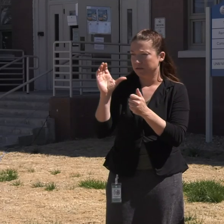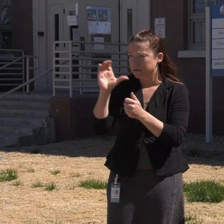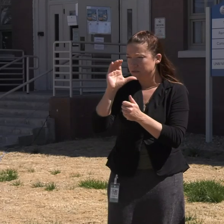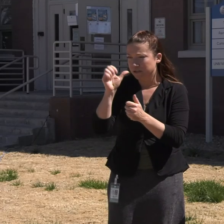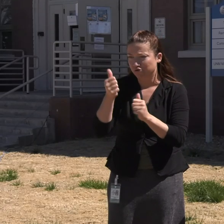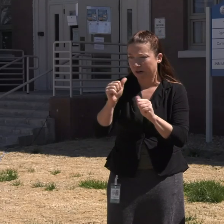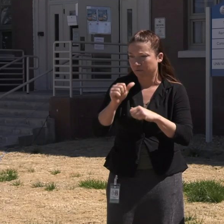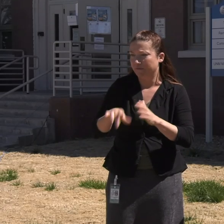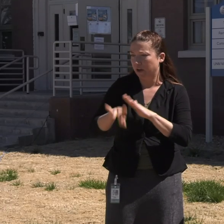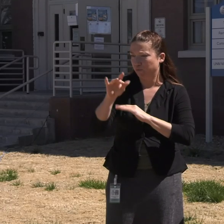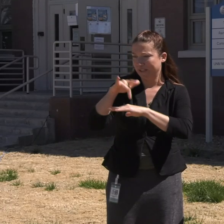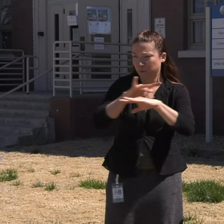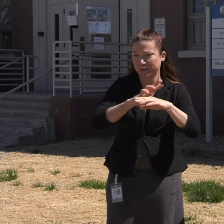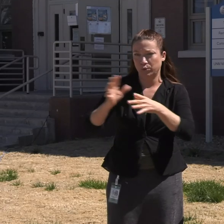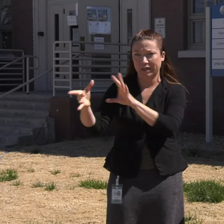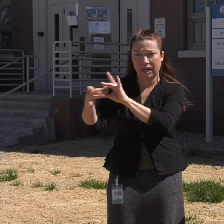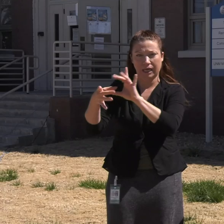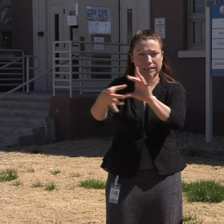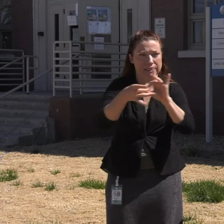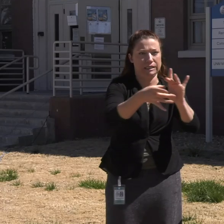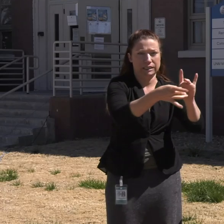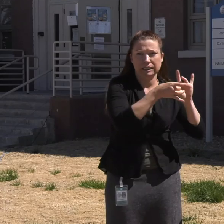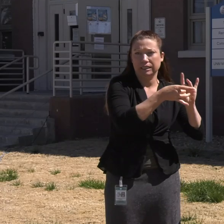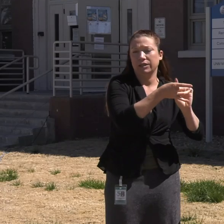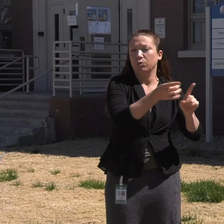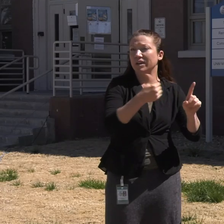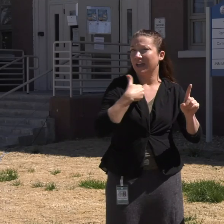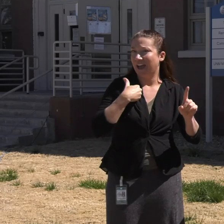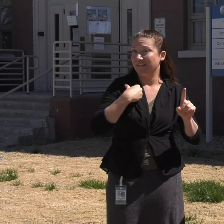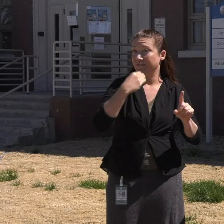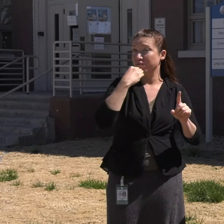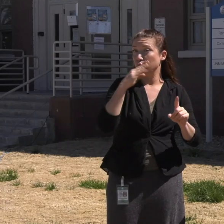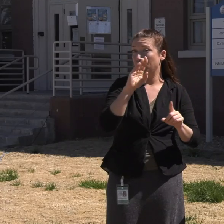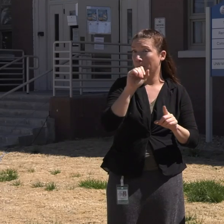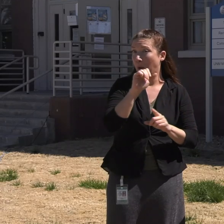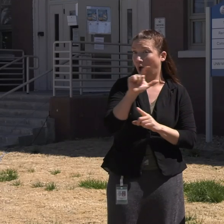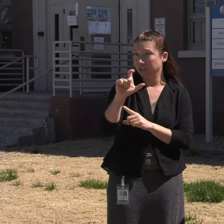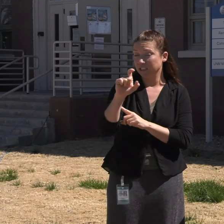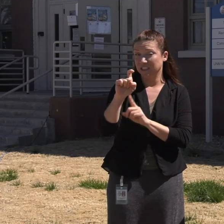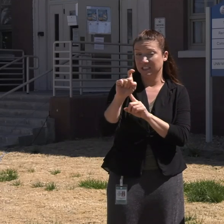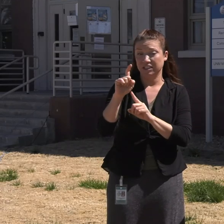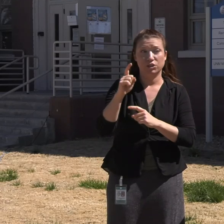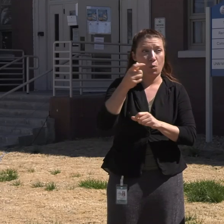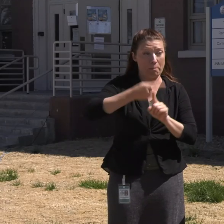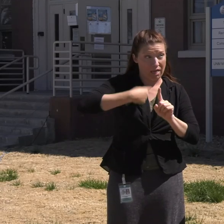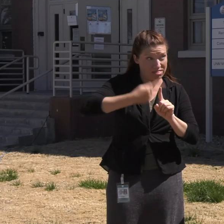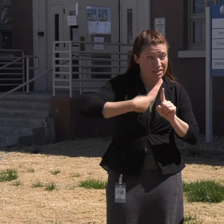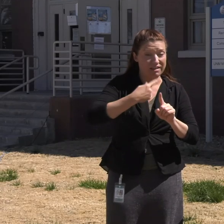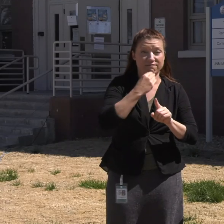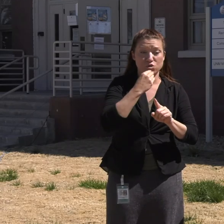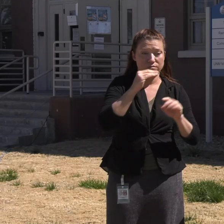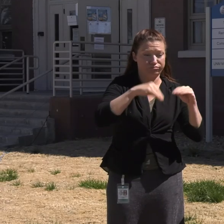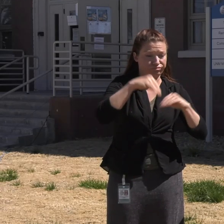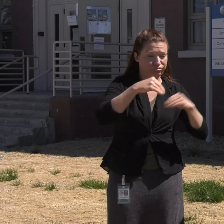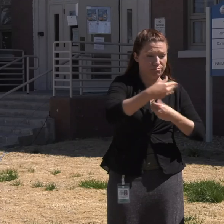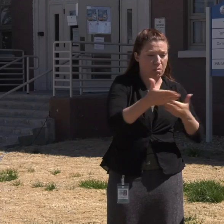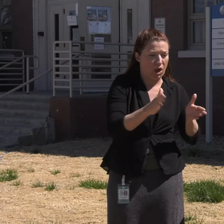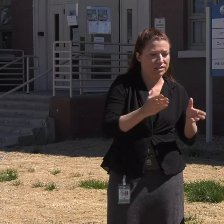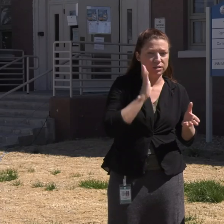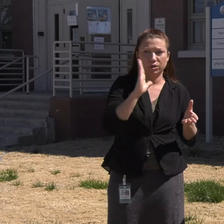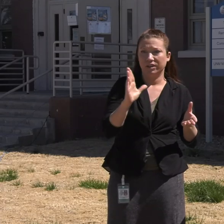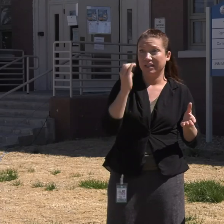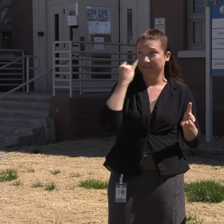here are food boxes. We do monthly food boxes for families who are needed, and you can come in to see if you qualify, again, by your quadrant